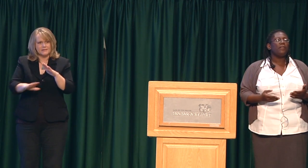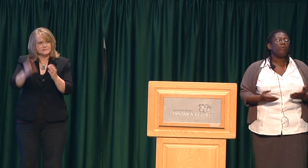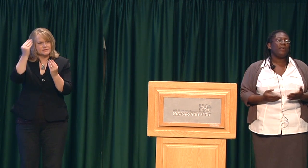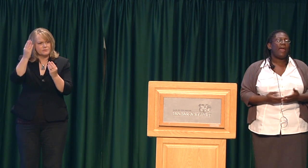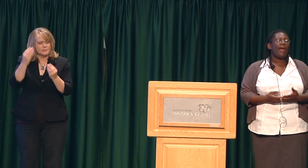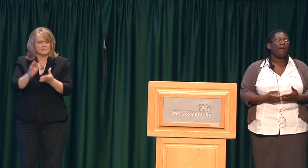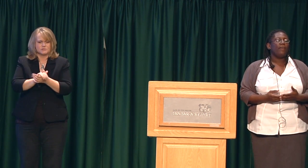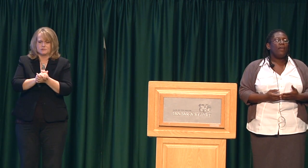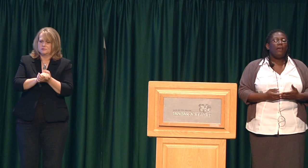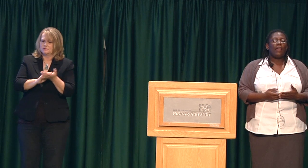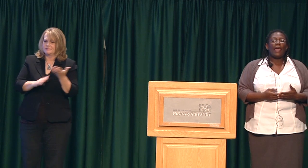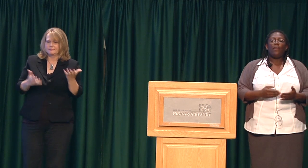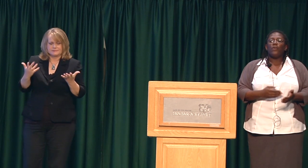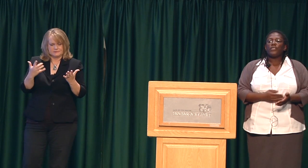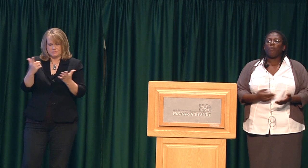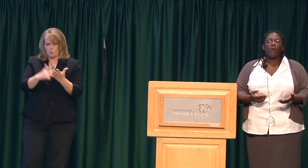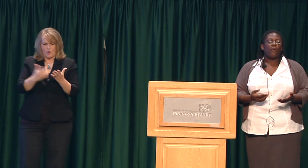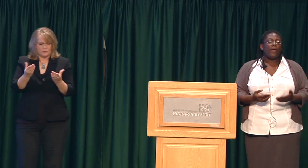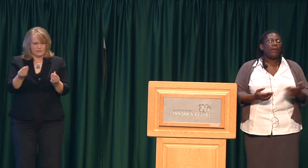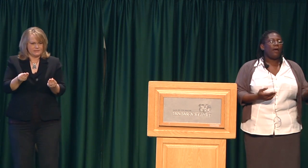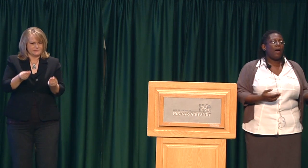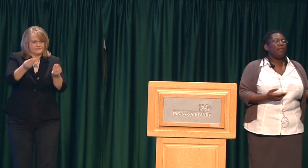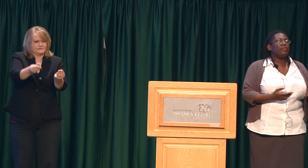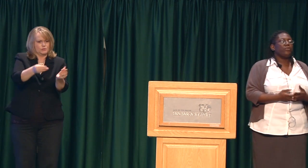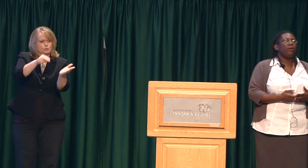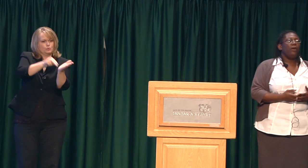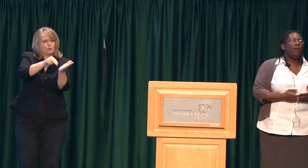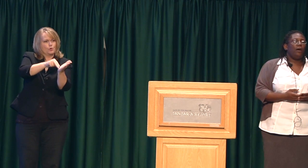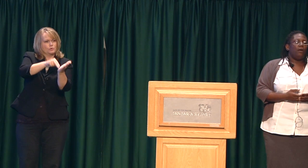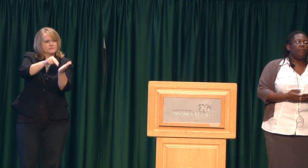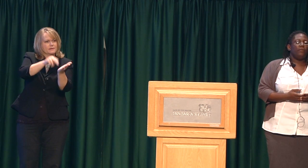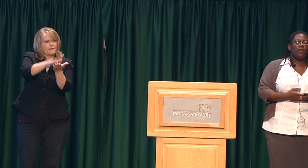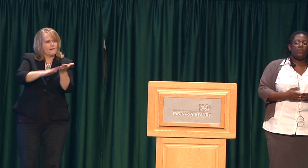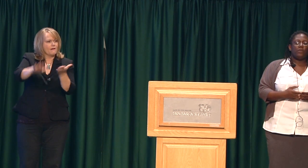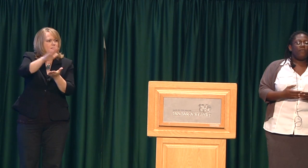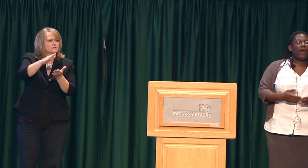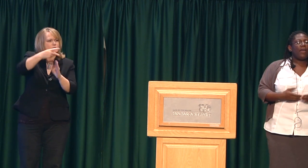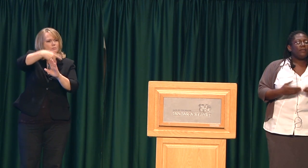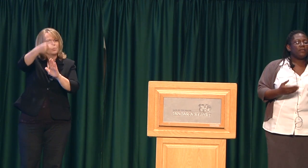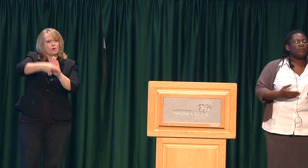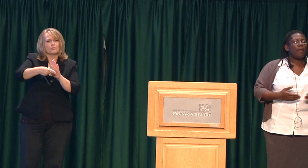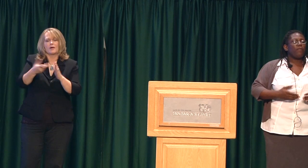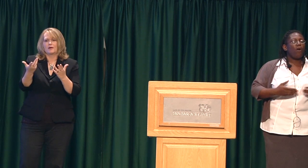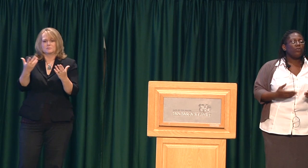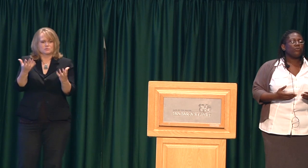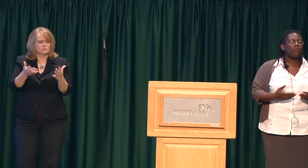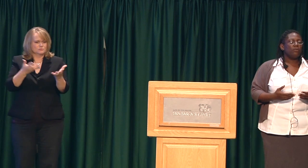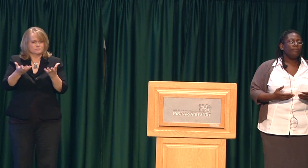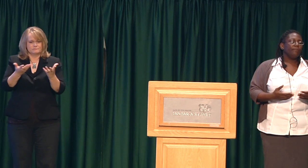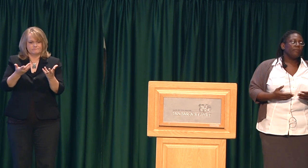information, something that we could have like at a nursing program at a college, or to provide some type